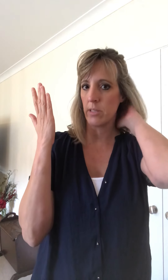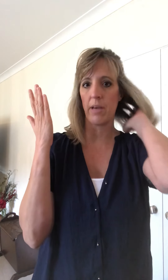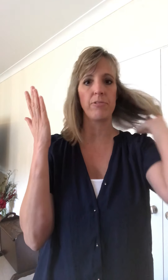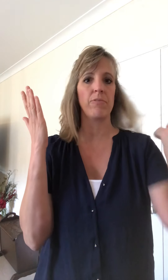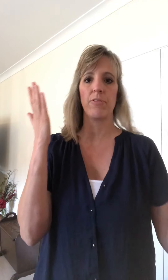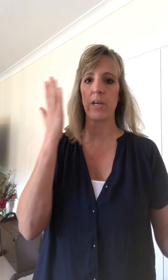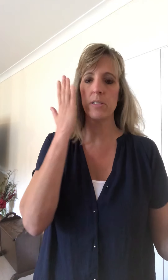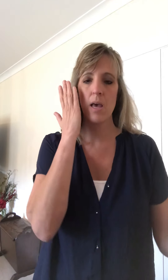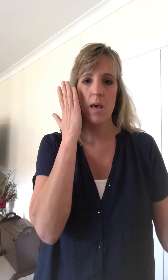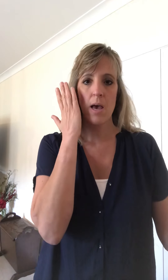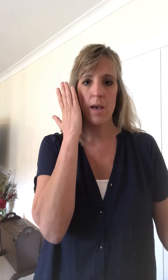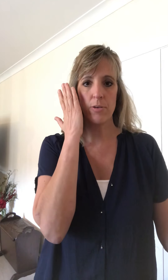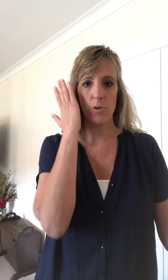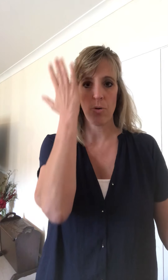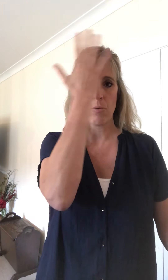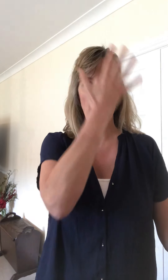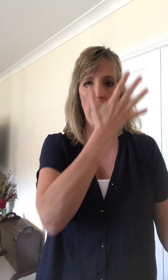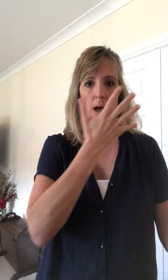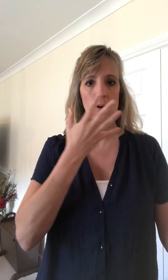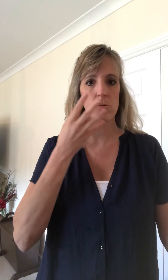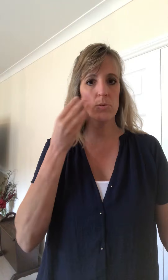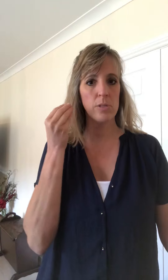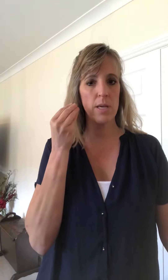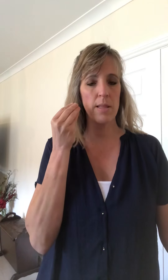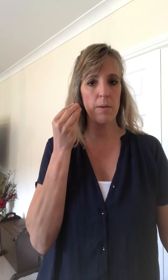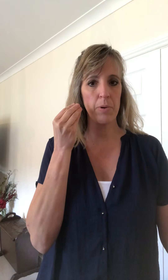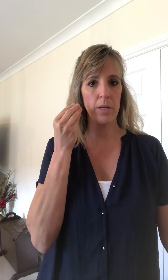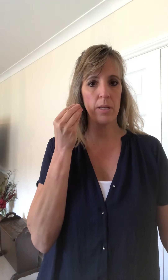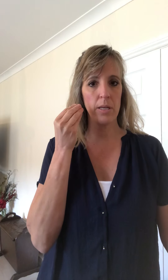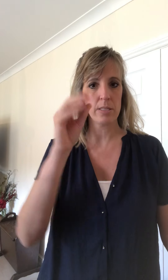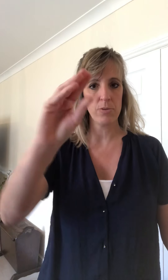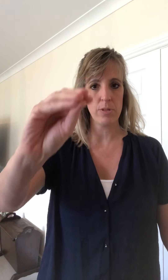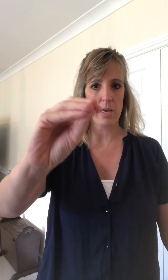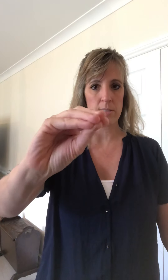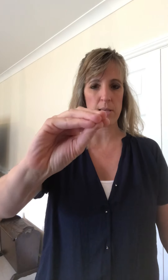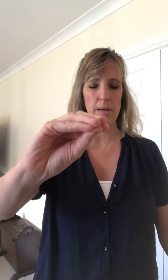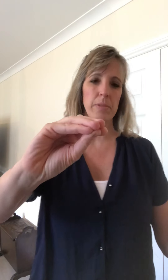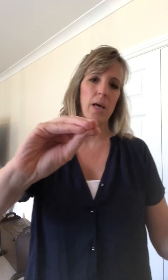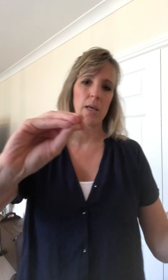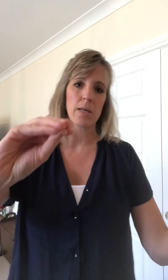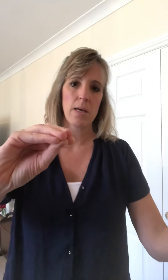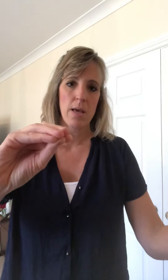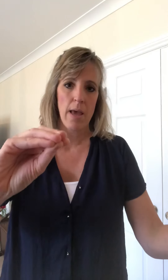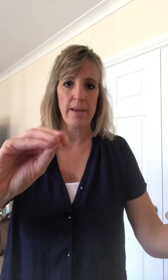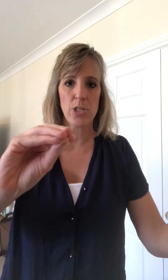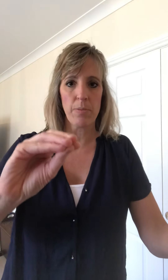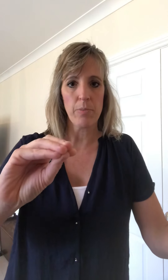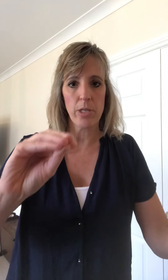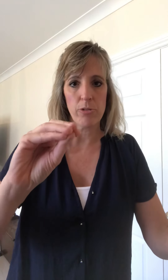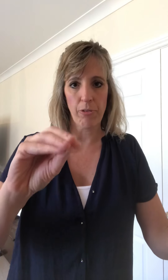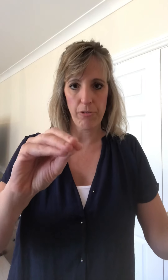left of your face, and you go around and then bring it into that same like hand shape that we use for